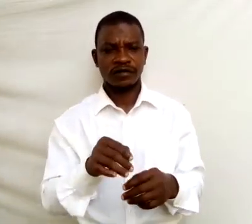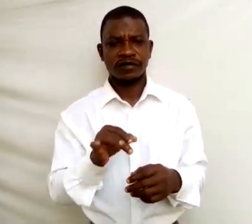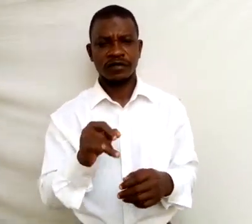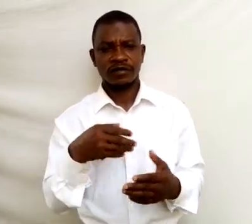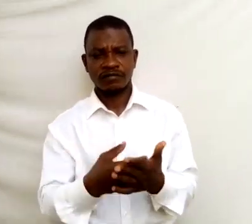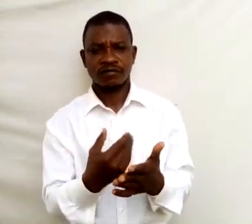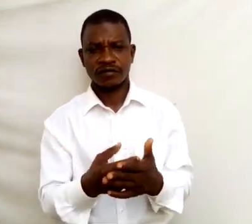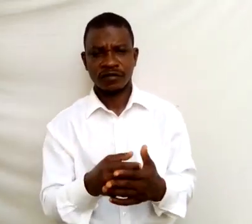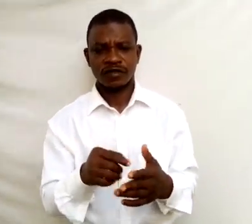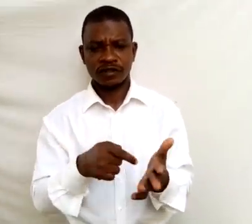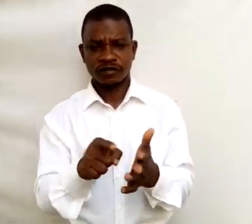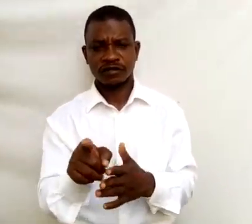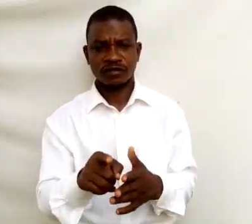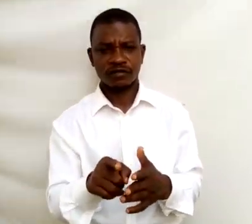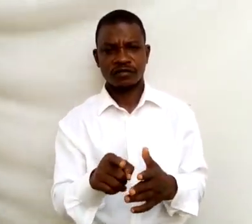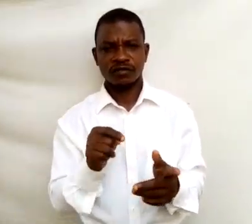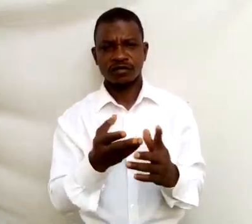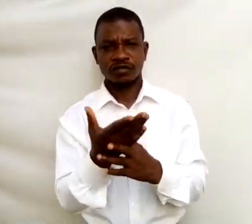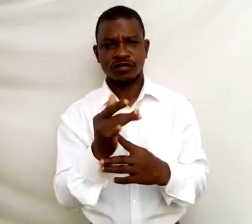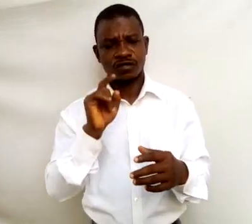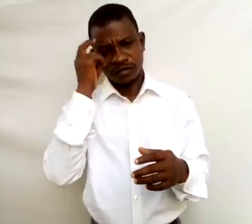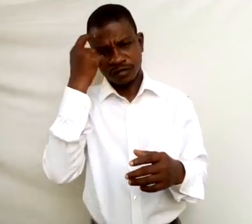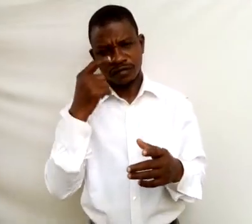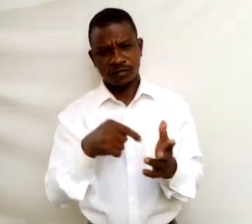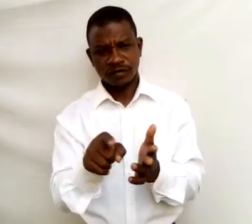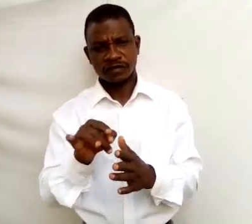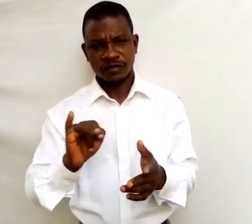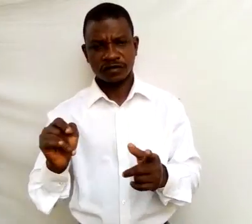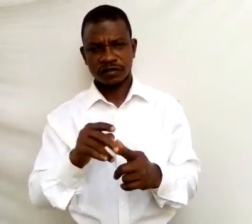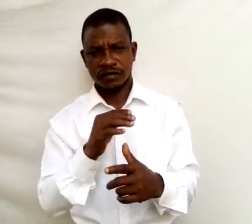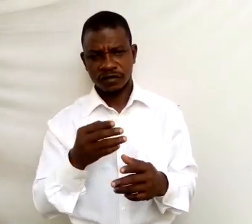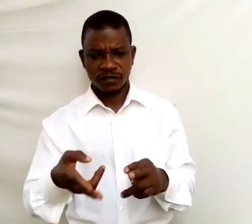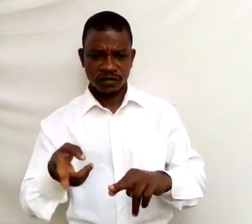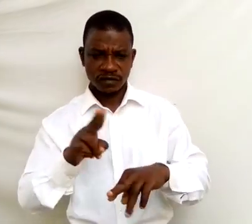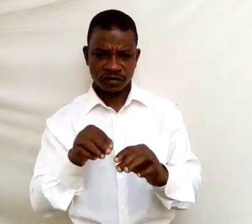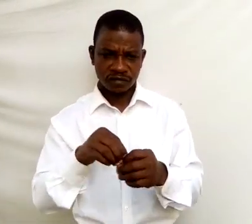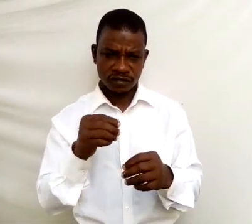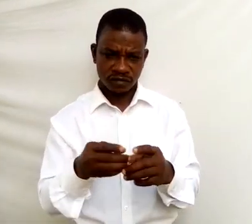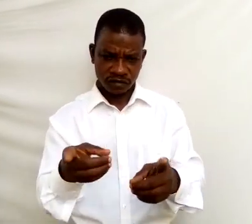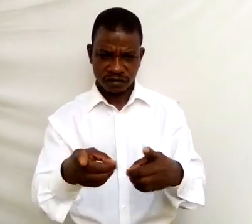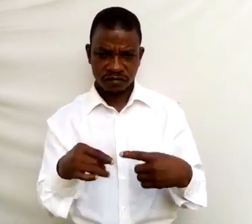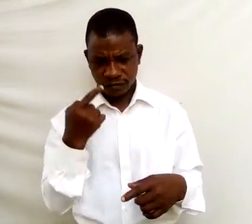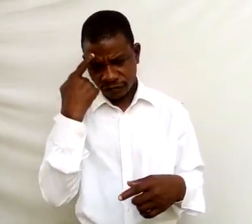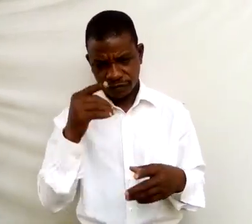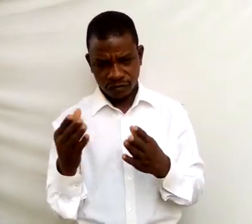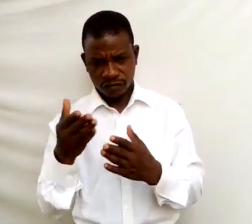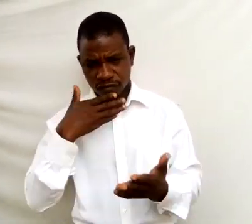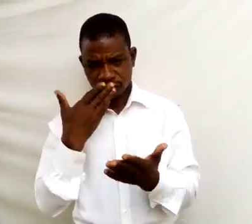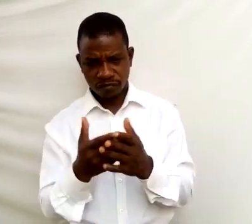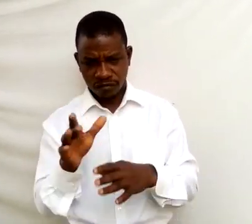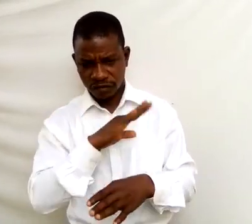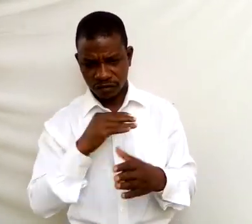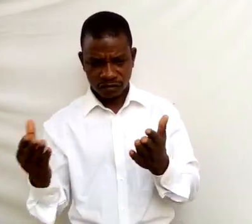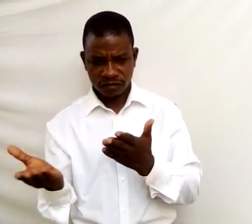money supply through government expenditure and increase in demand for goods and services.